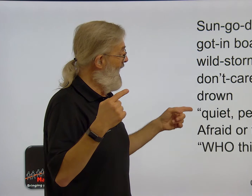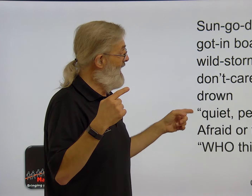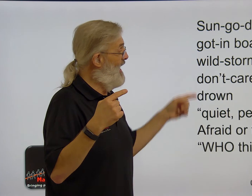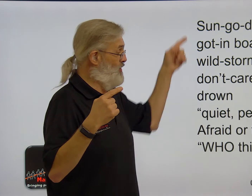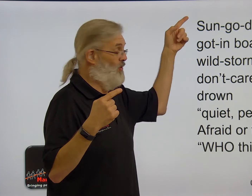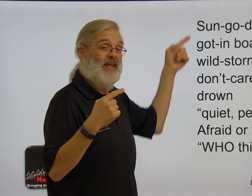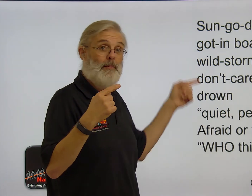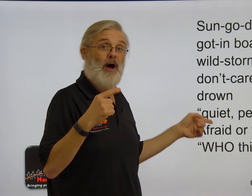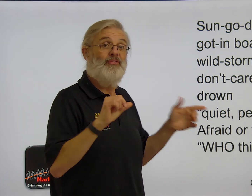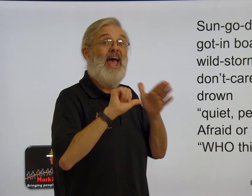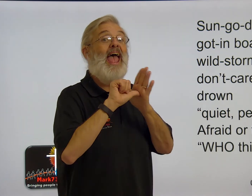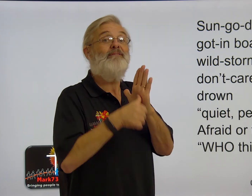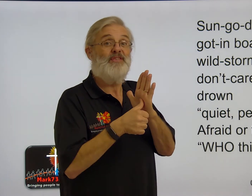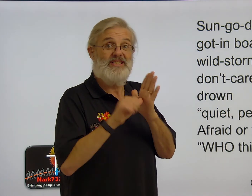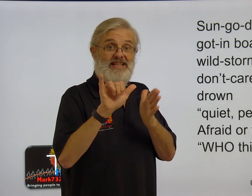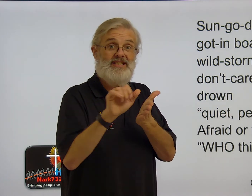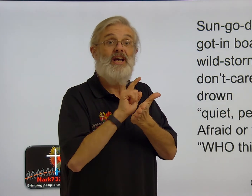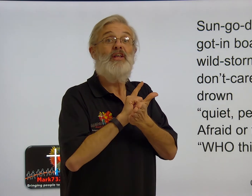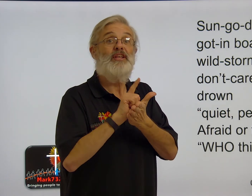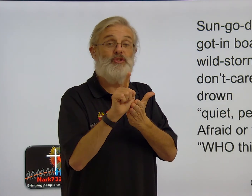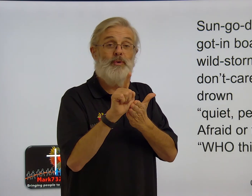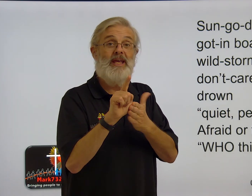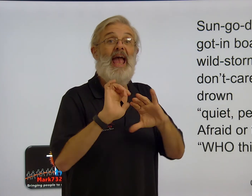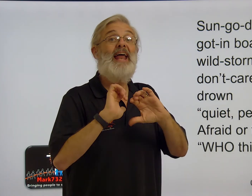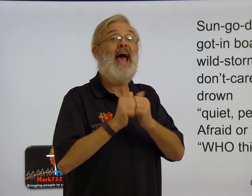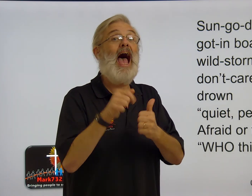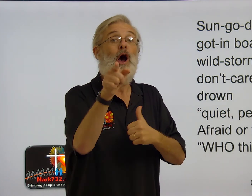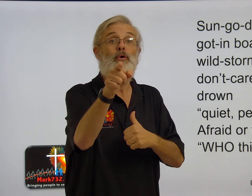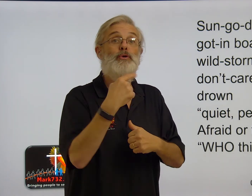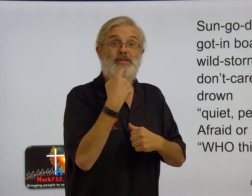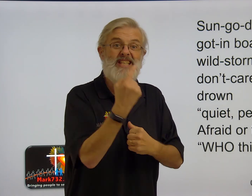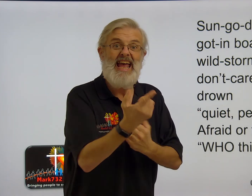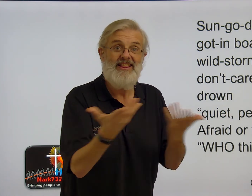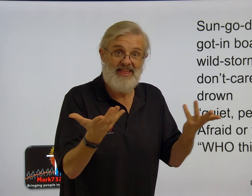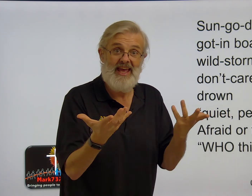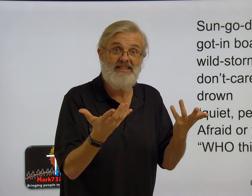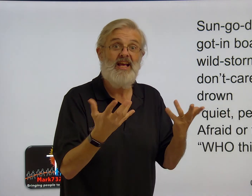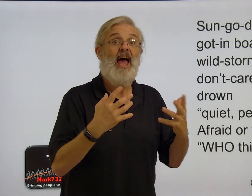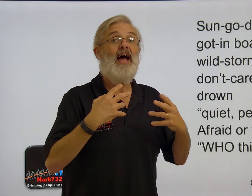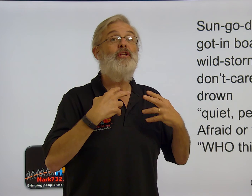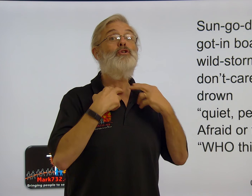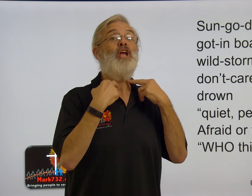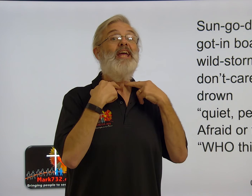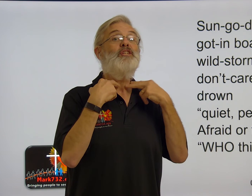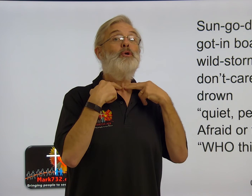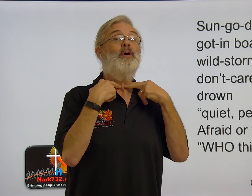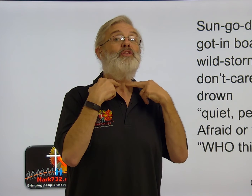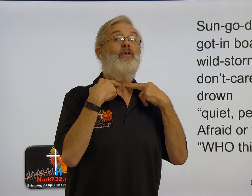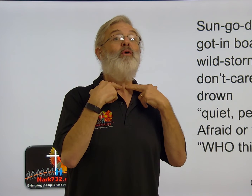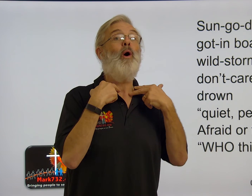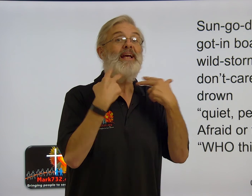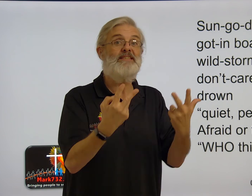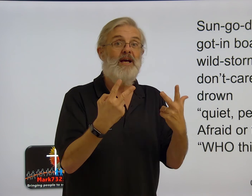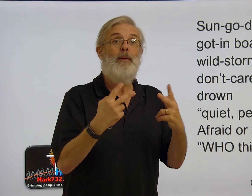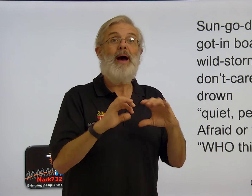as you think about the emphasis this week and how you say things, and you change it with your voice. But how